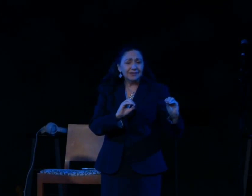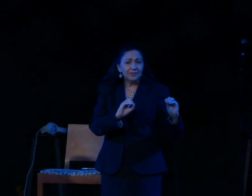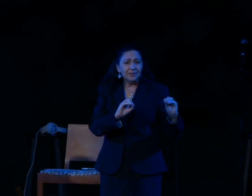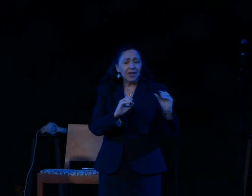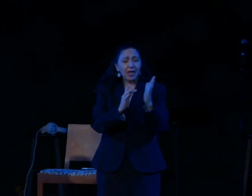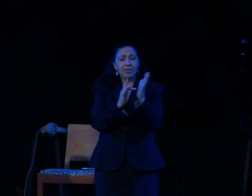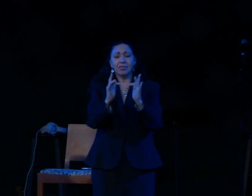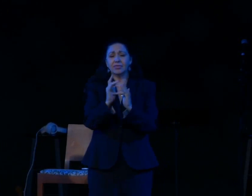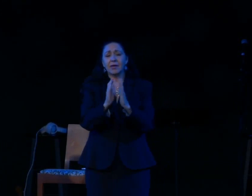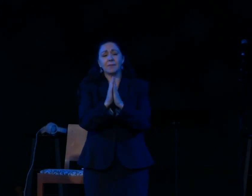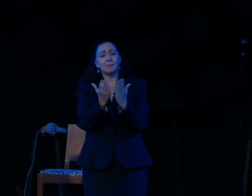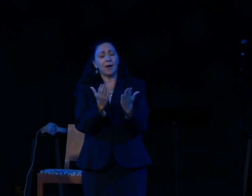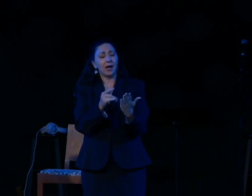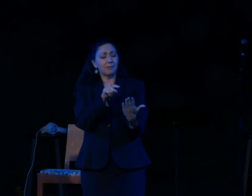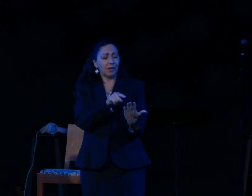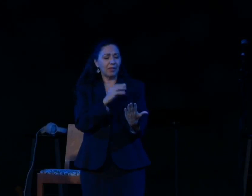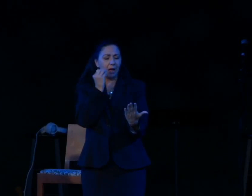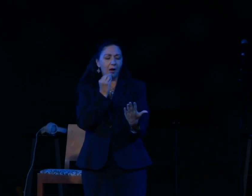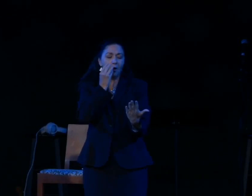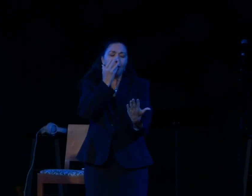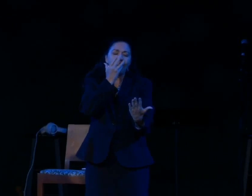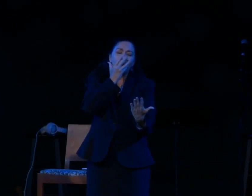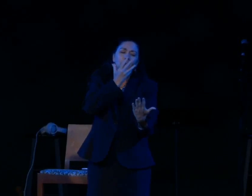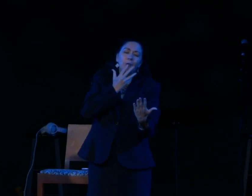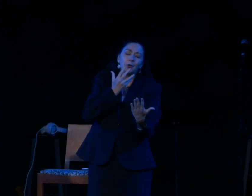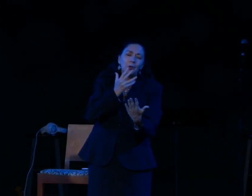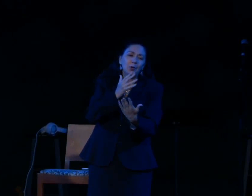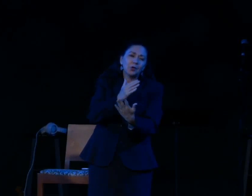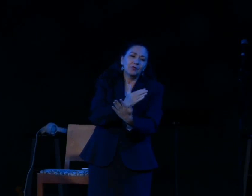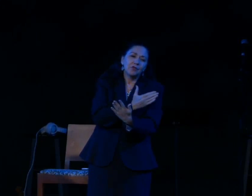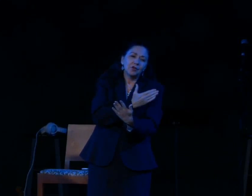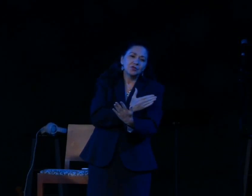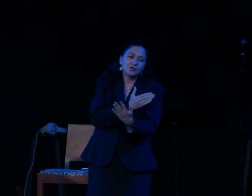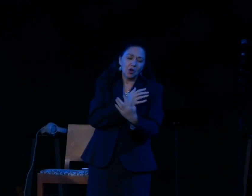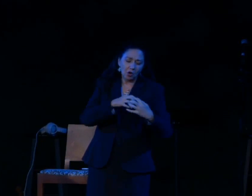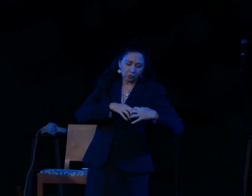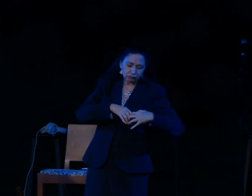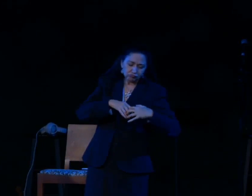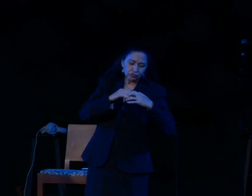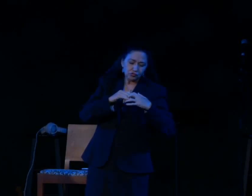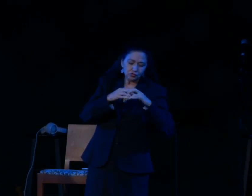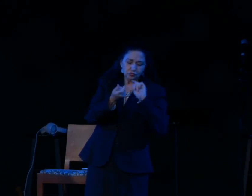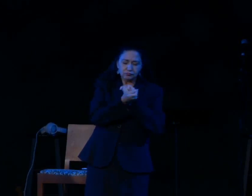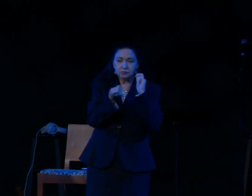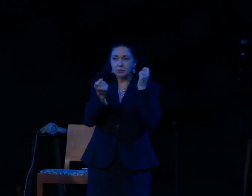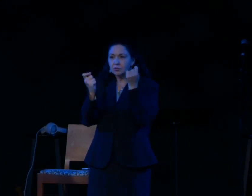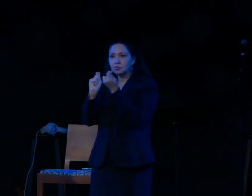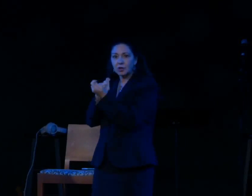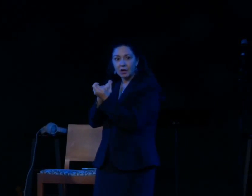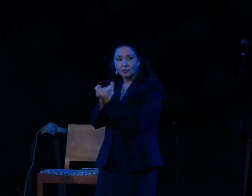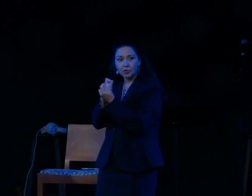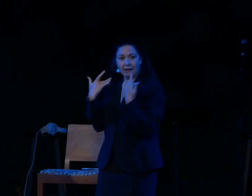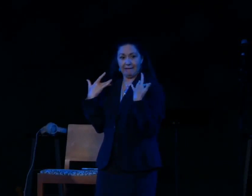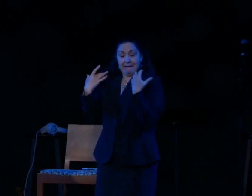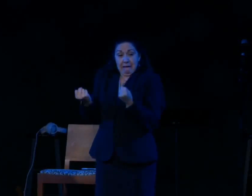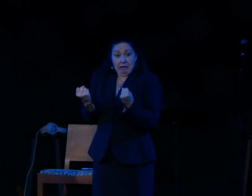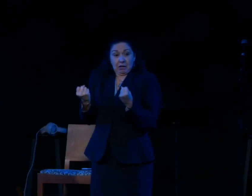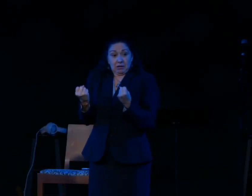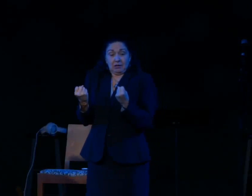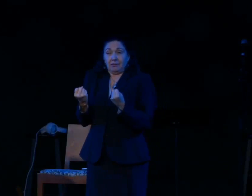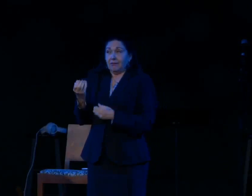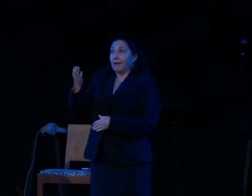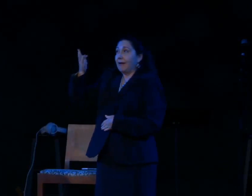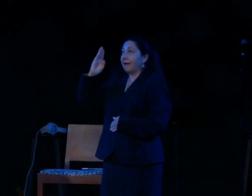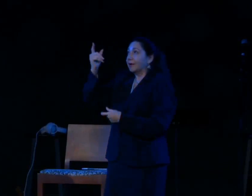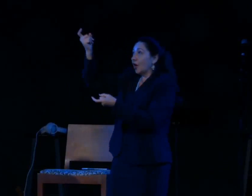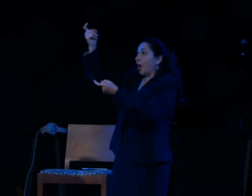but that our scriptures are a beautiful song of restoration, of recovery, of transformation. And that God has given